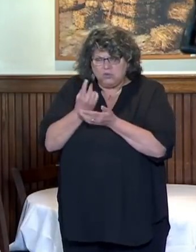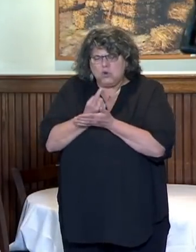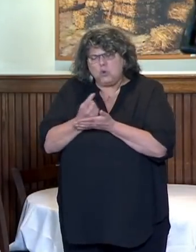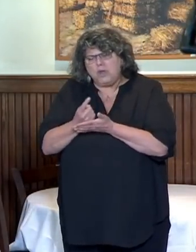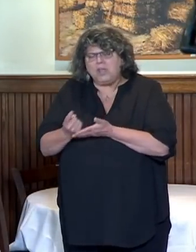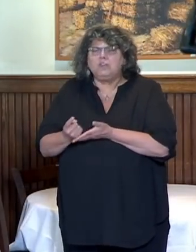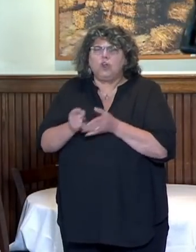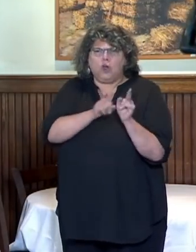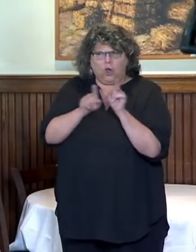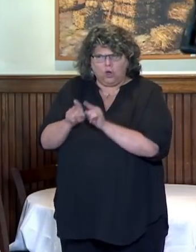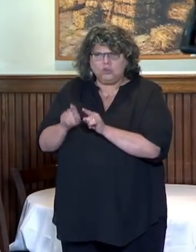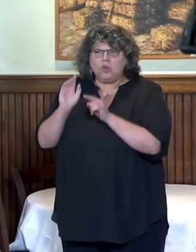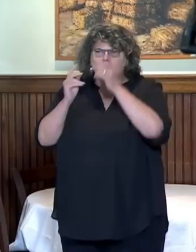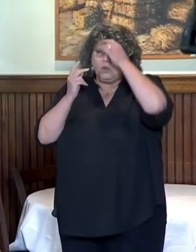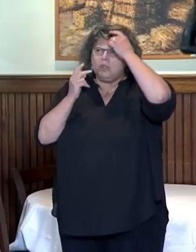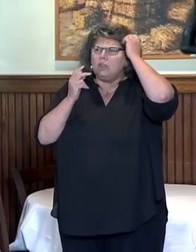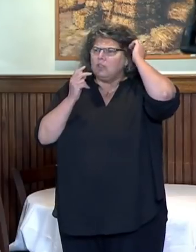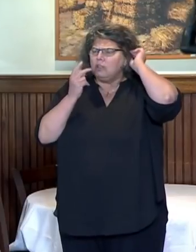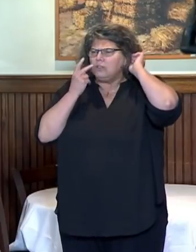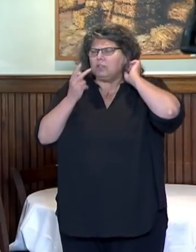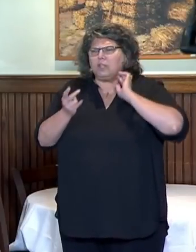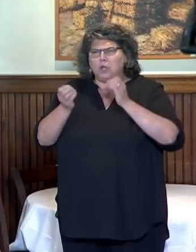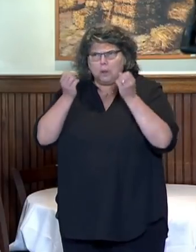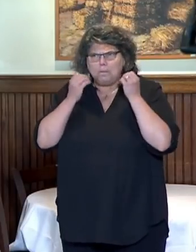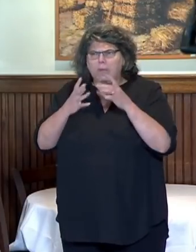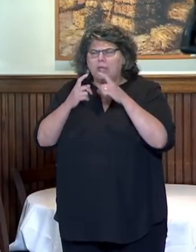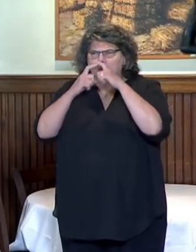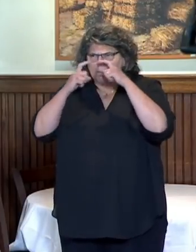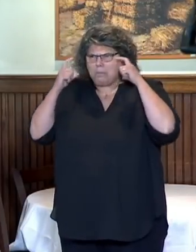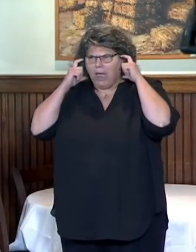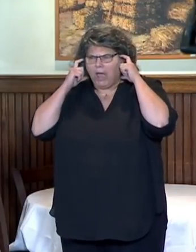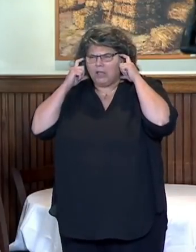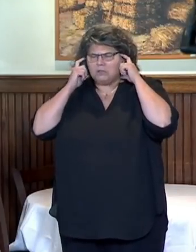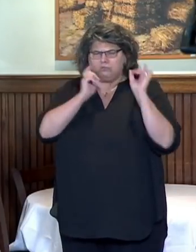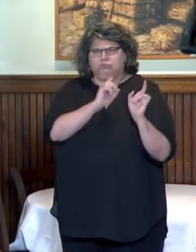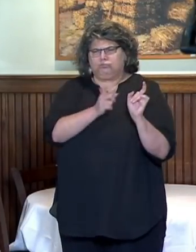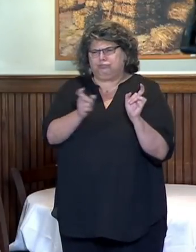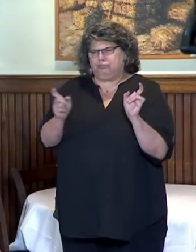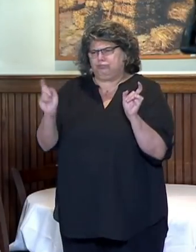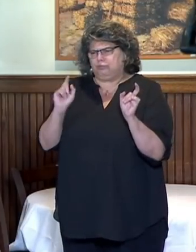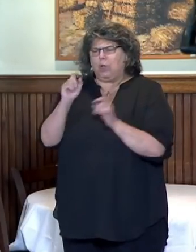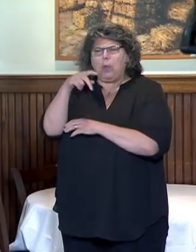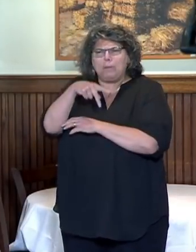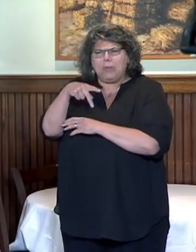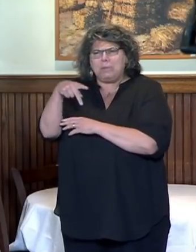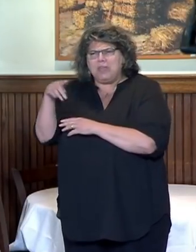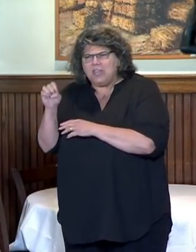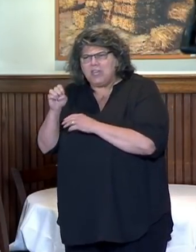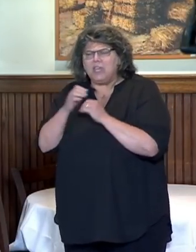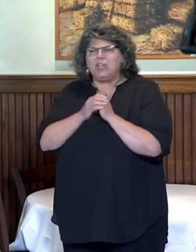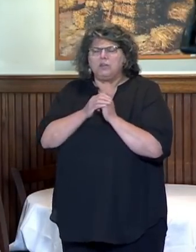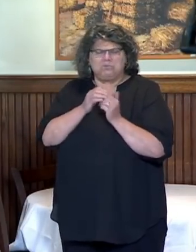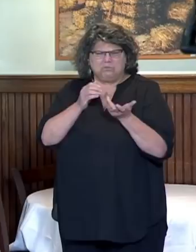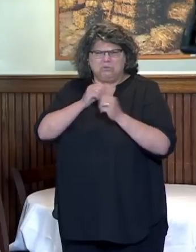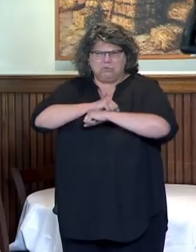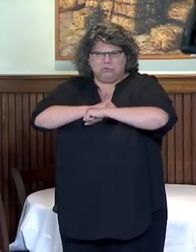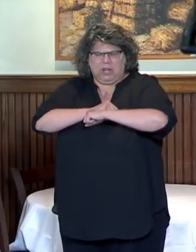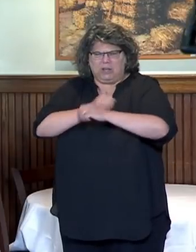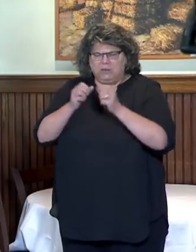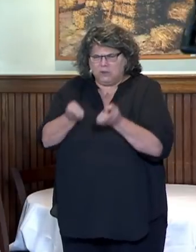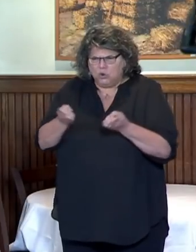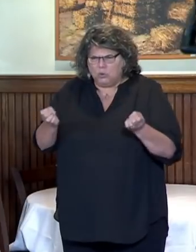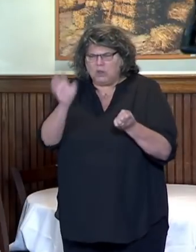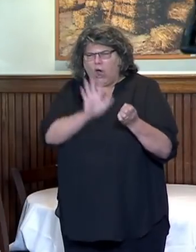an unprecedented number of masks be distributed, PPE, throughout the state of